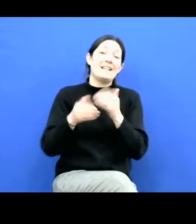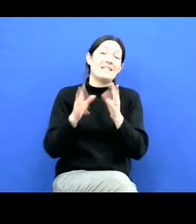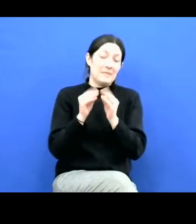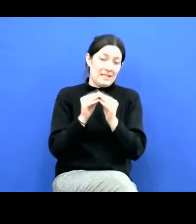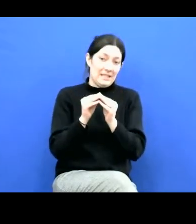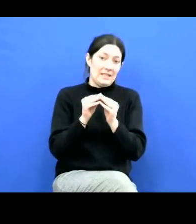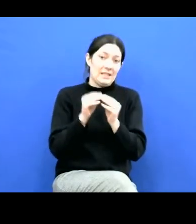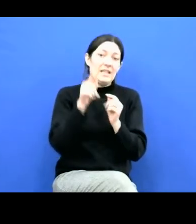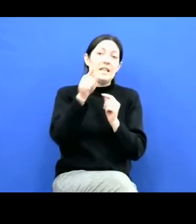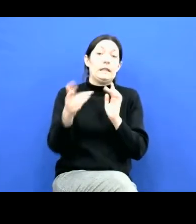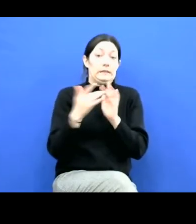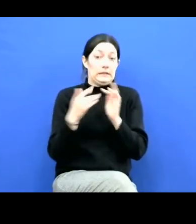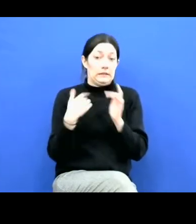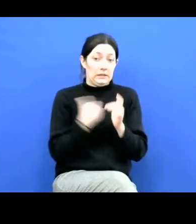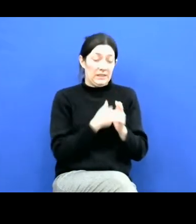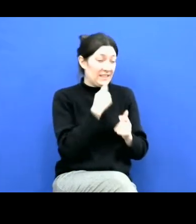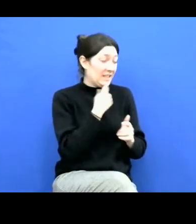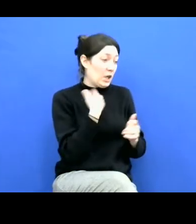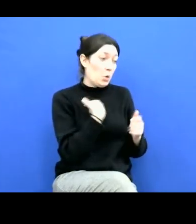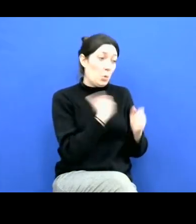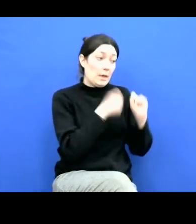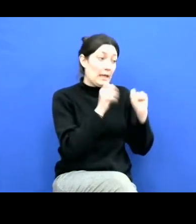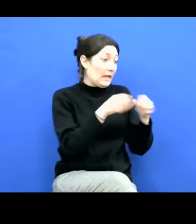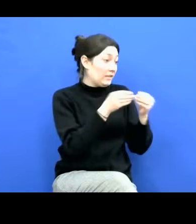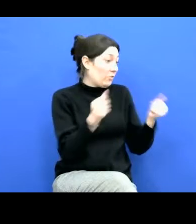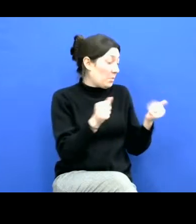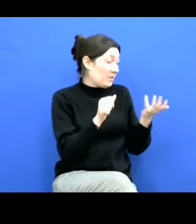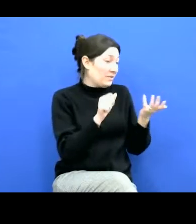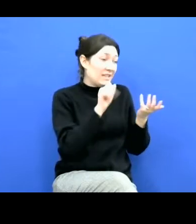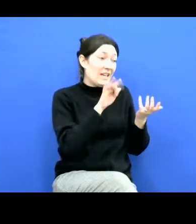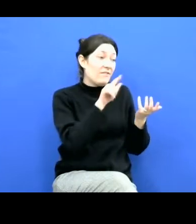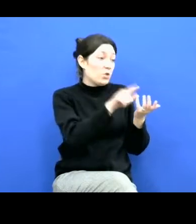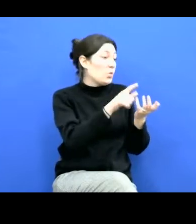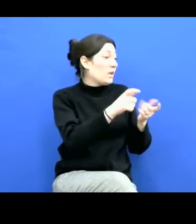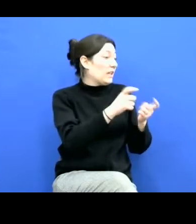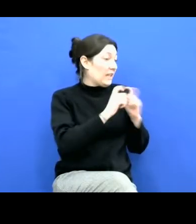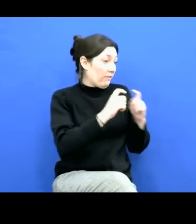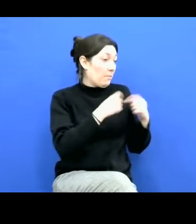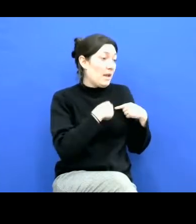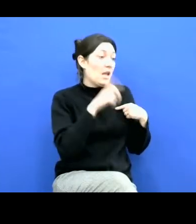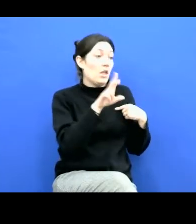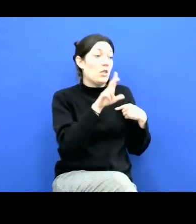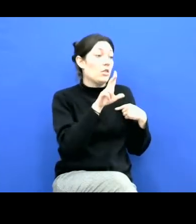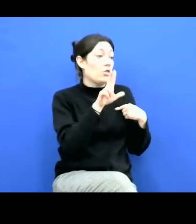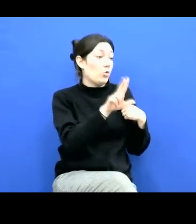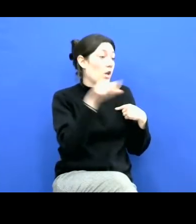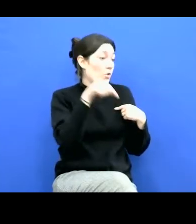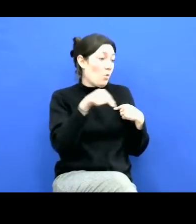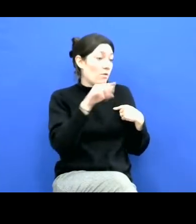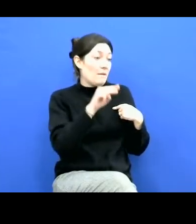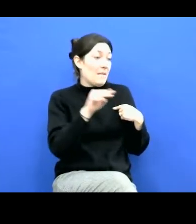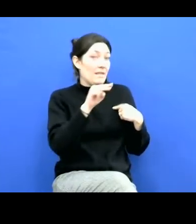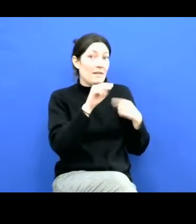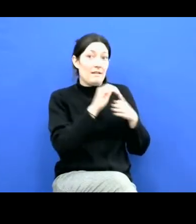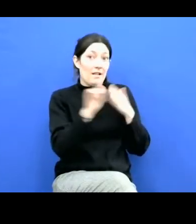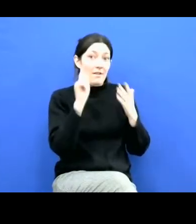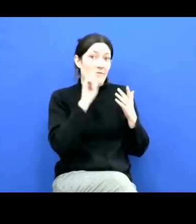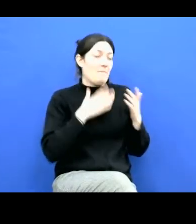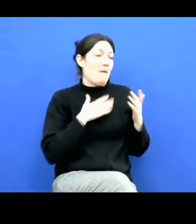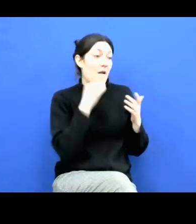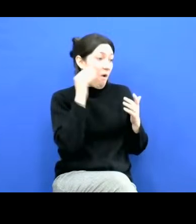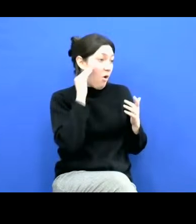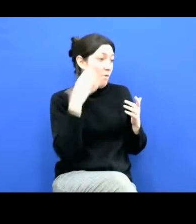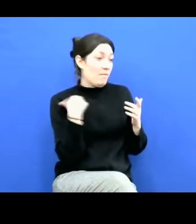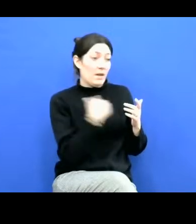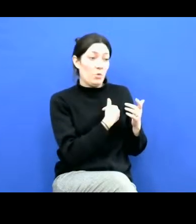said, "We can make this all go away. All you need to do is give me $750,000 for my home and we're out." And I